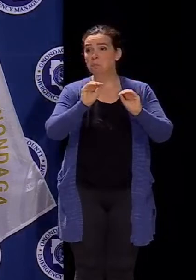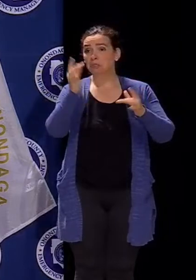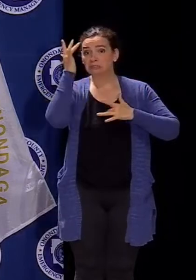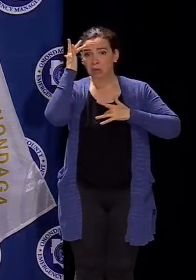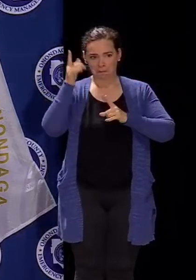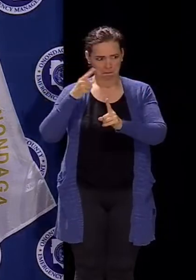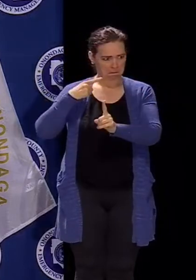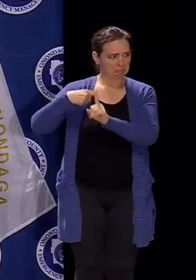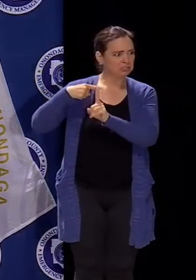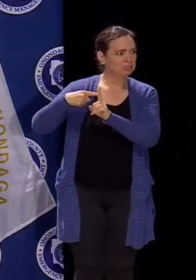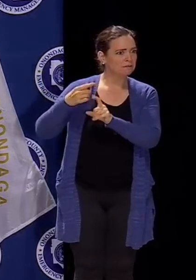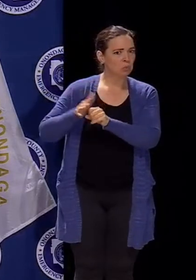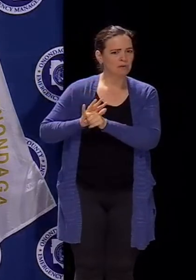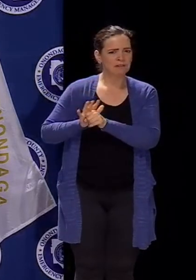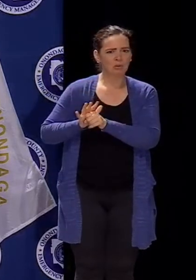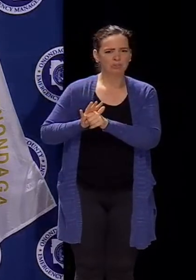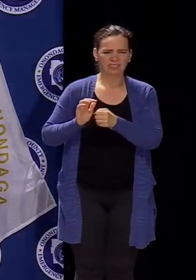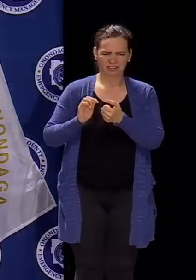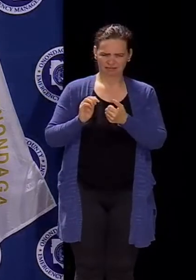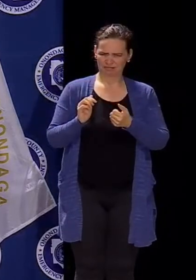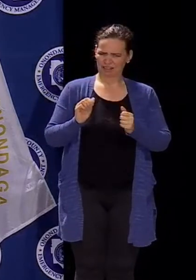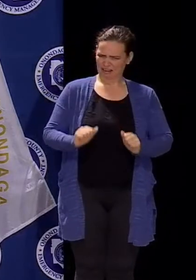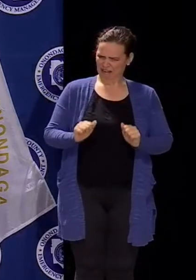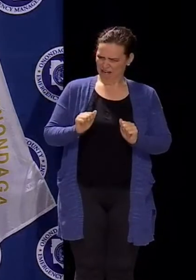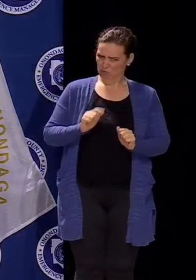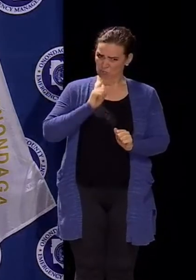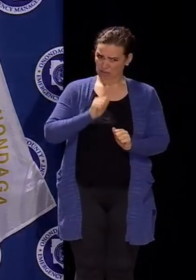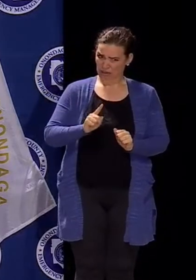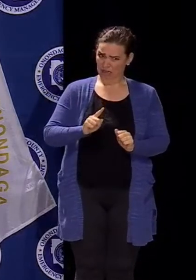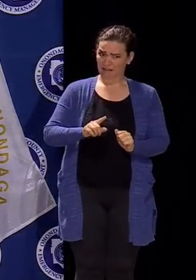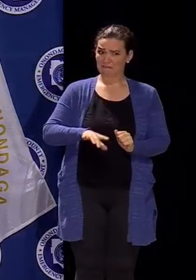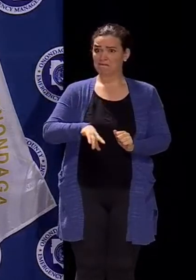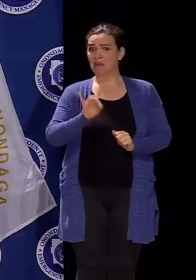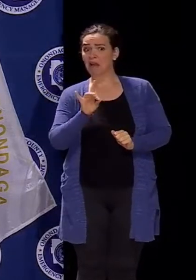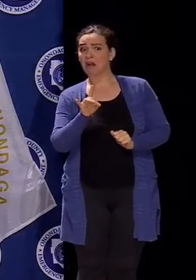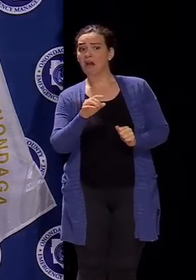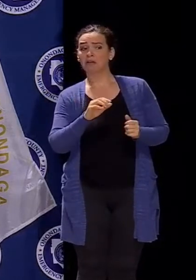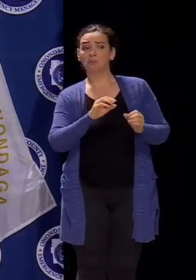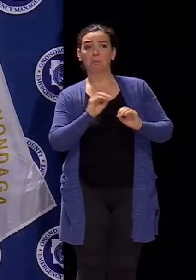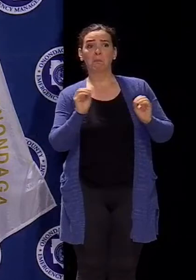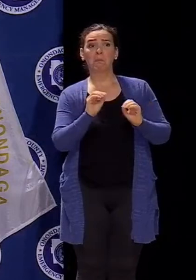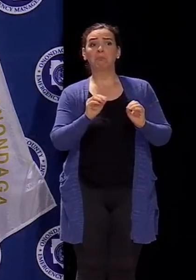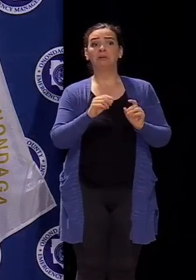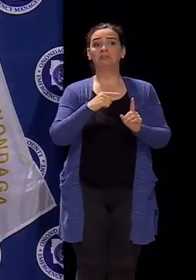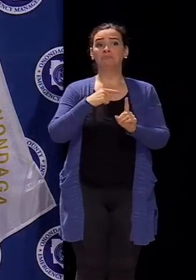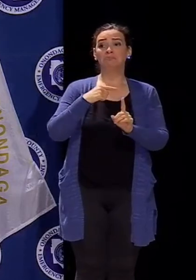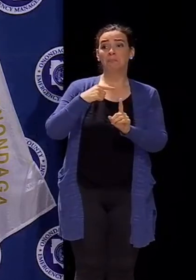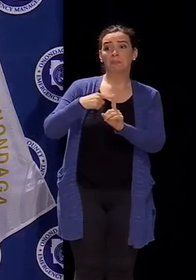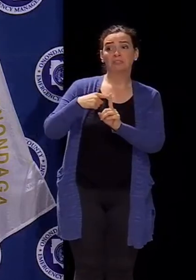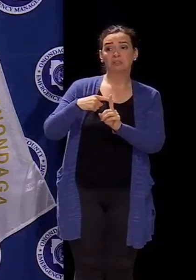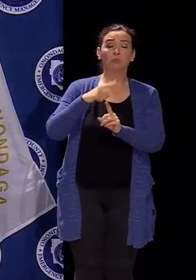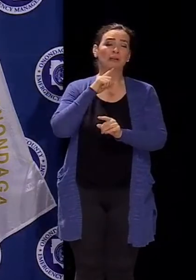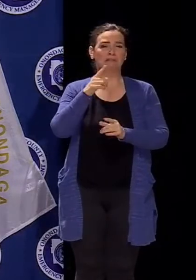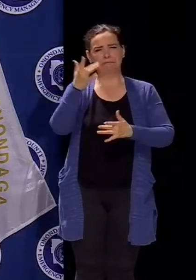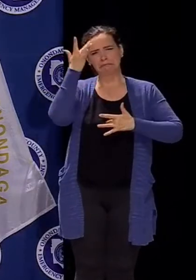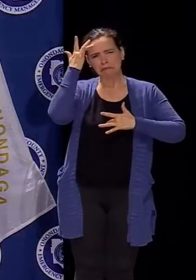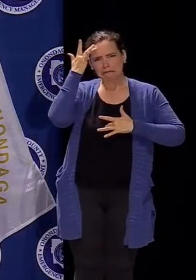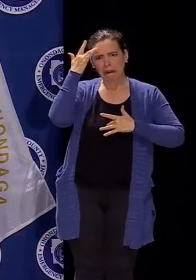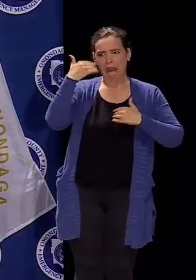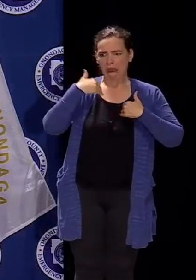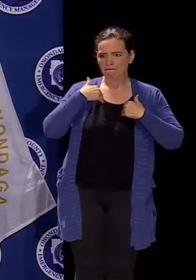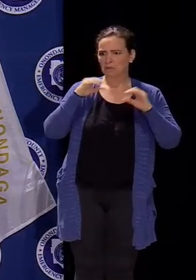if they were truly asymptomatic, or perhaps they were just pre-symptomatic? They may have developed symptoms a few days later. Good